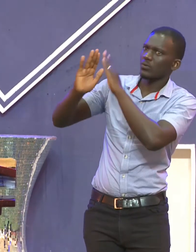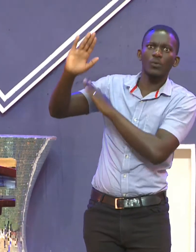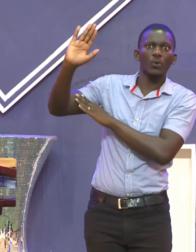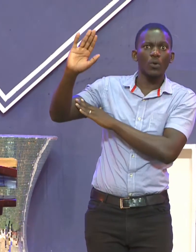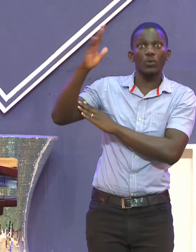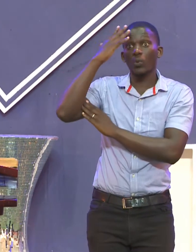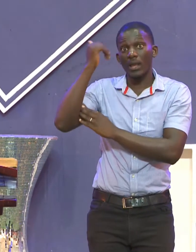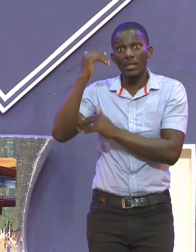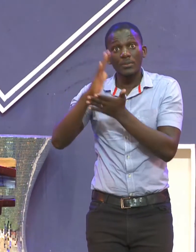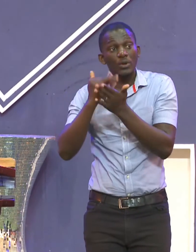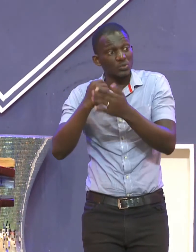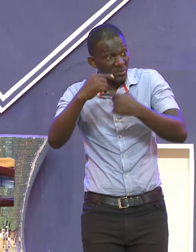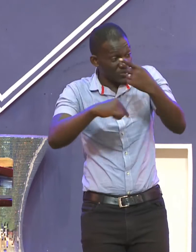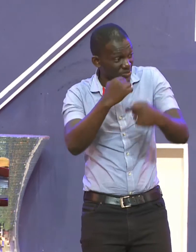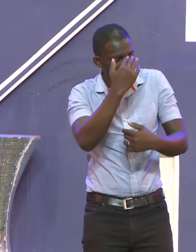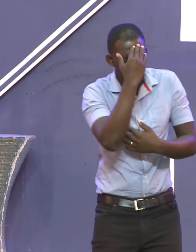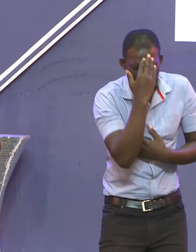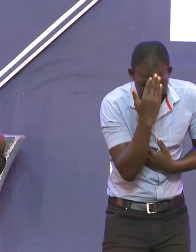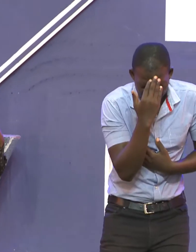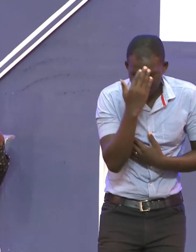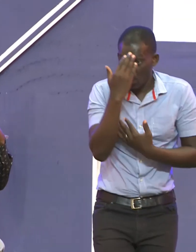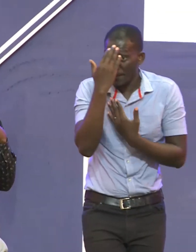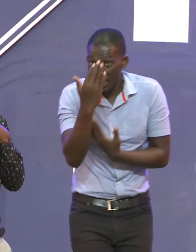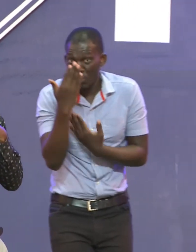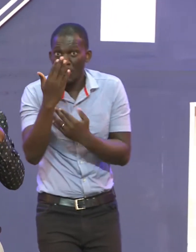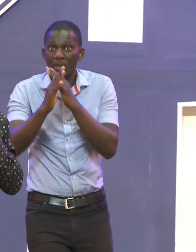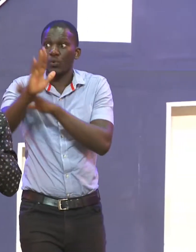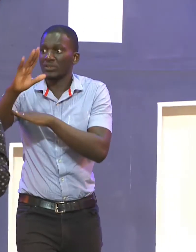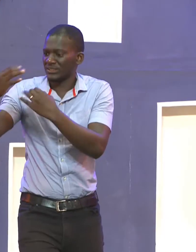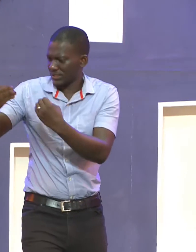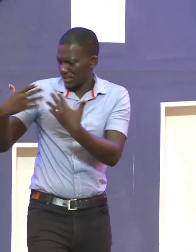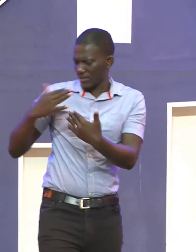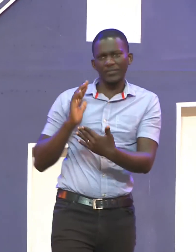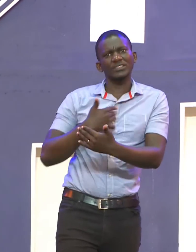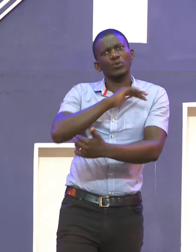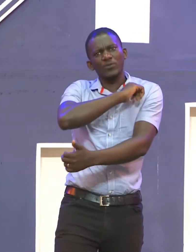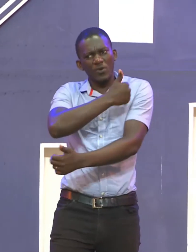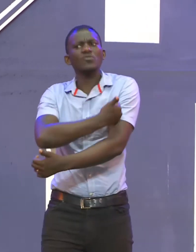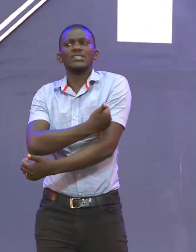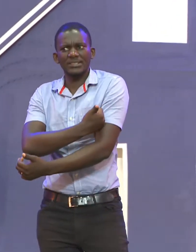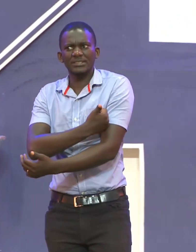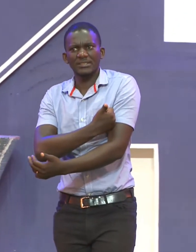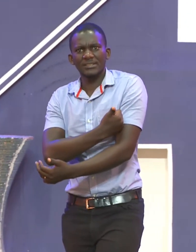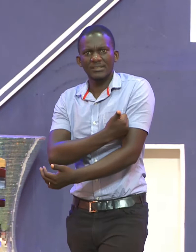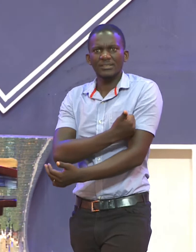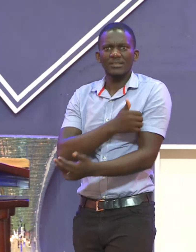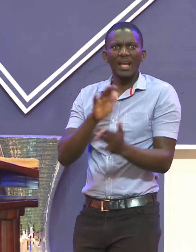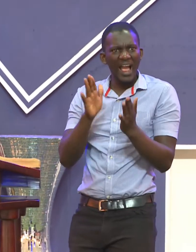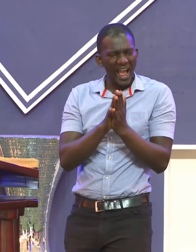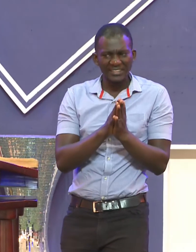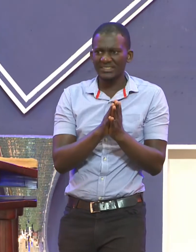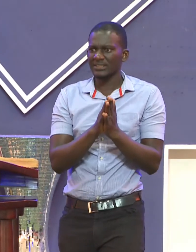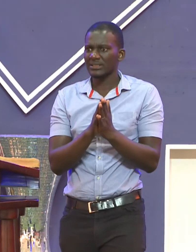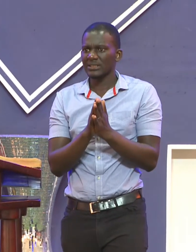Lord. Kubanga kyetukoma okugonda. Because the more we obey, kituwa obuyinza. It gives us the authority Nenkizo. And the